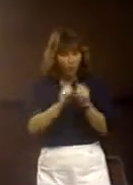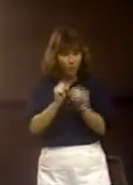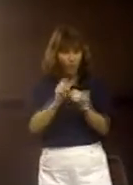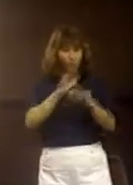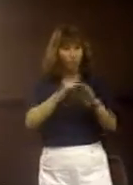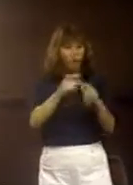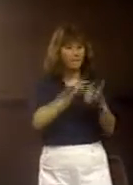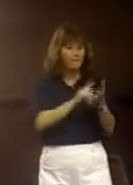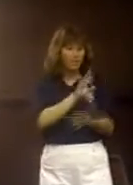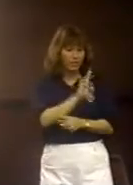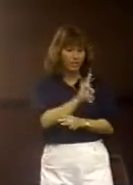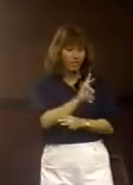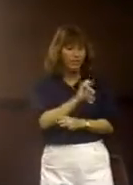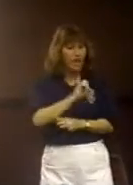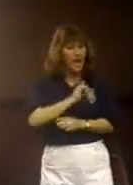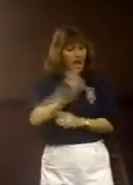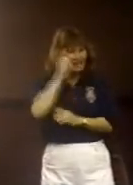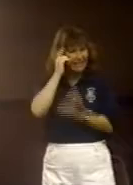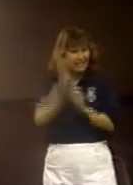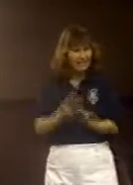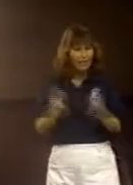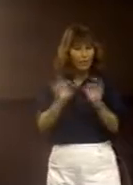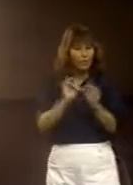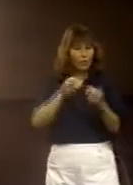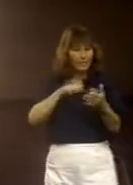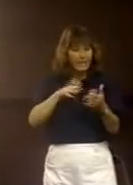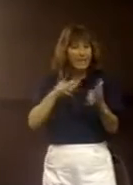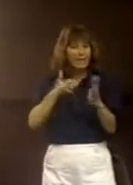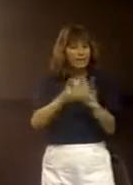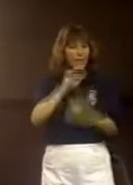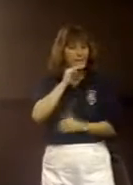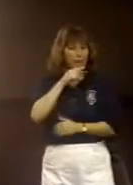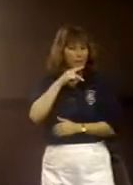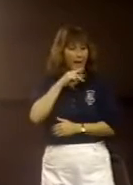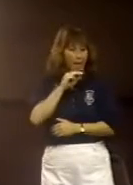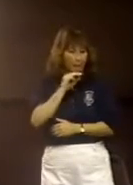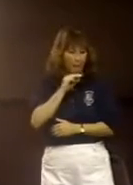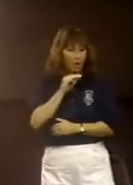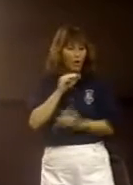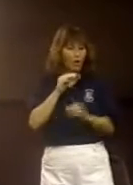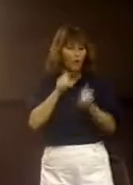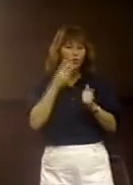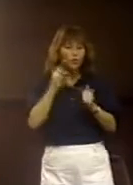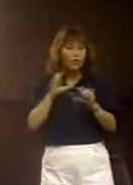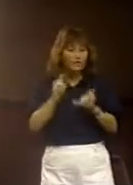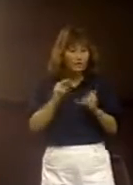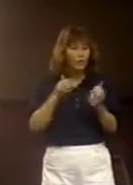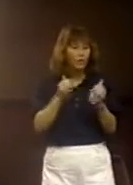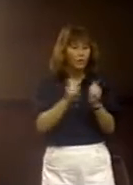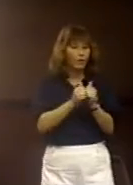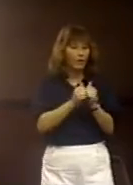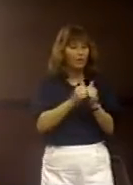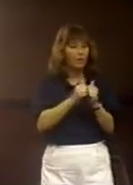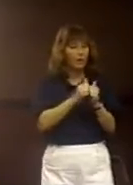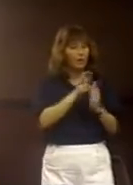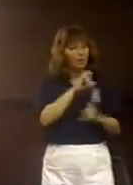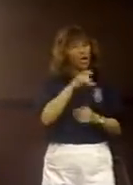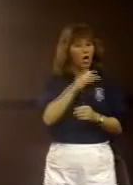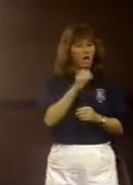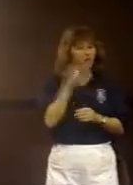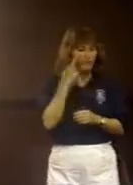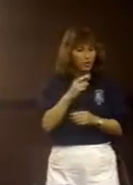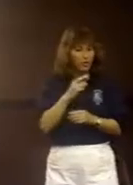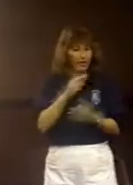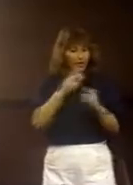Also on page 7 is, I think, an important study by Mary Pat Moeller that was done with a colleague of hers named